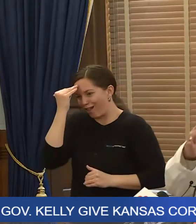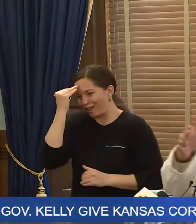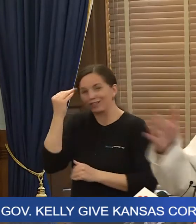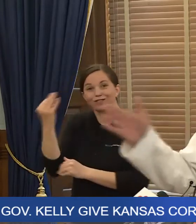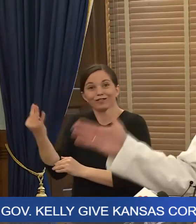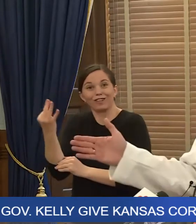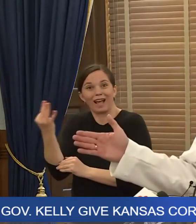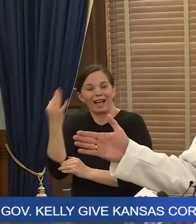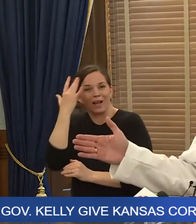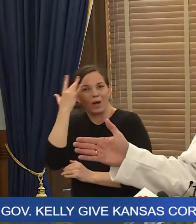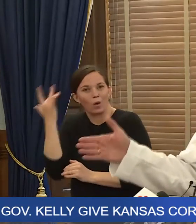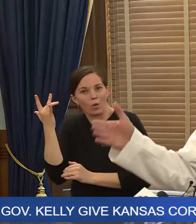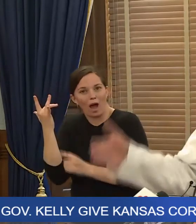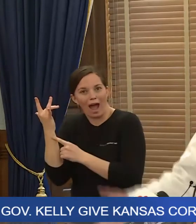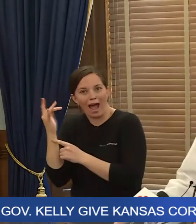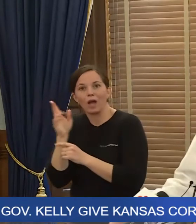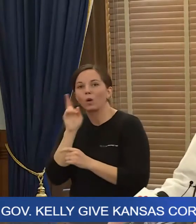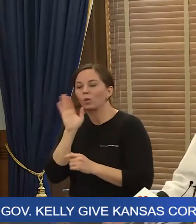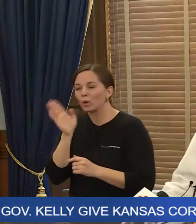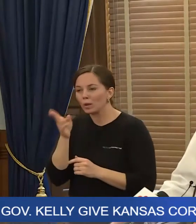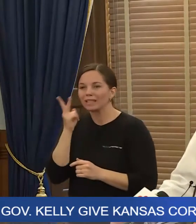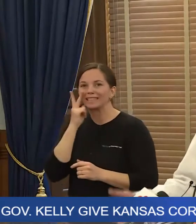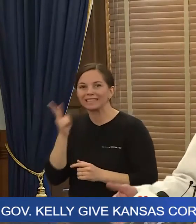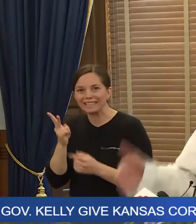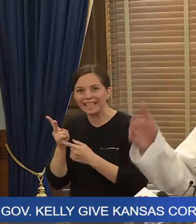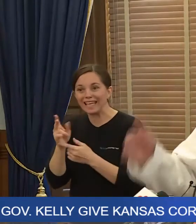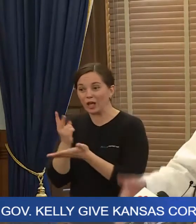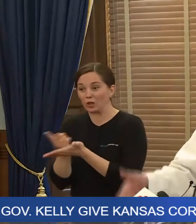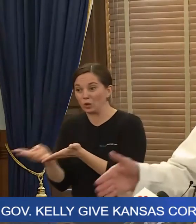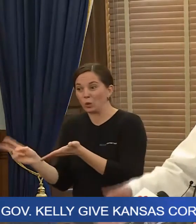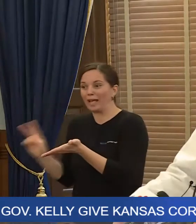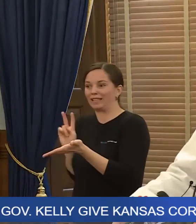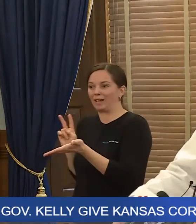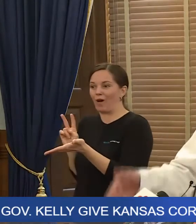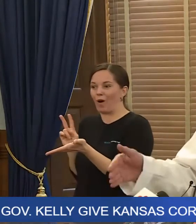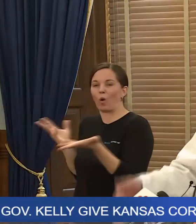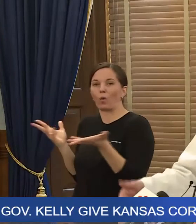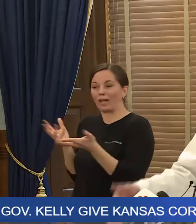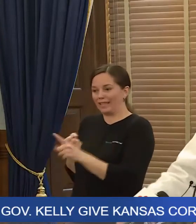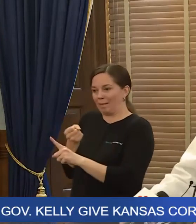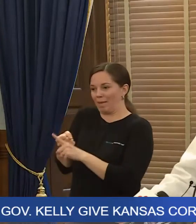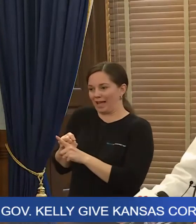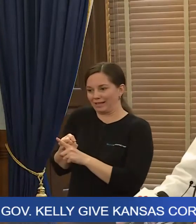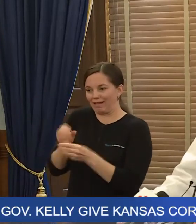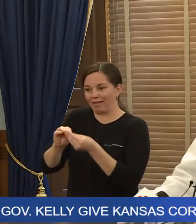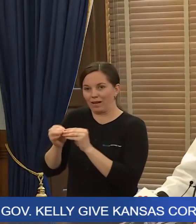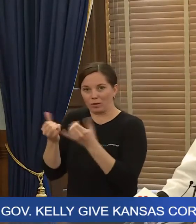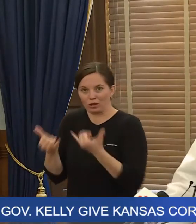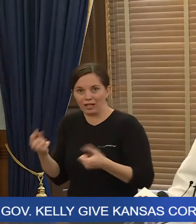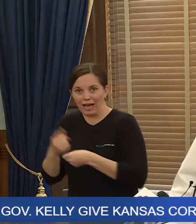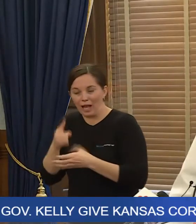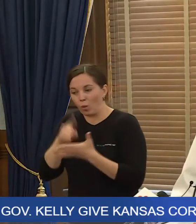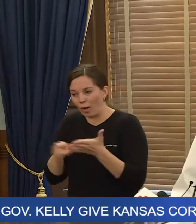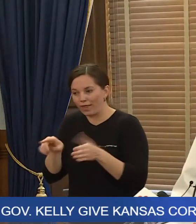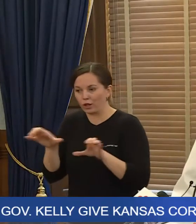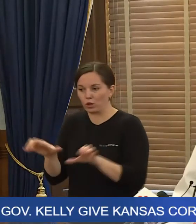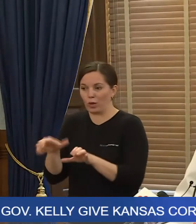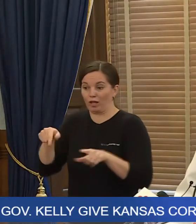going to be advancing that 2-week period into this phase that is truly the impact of what people are doing during this